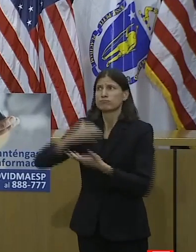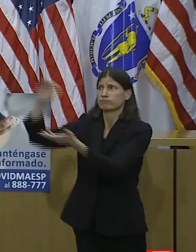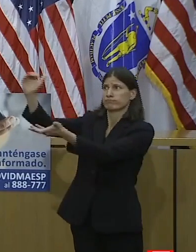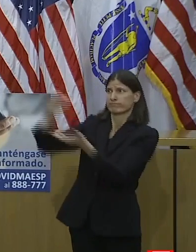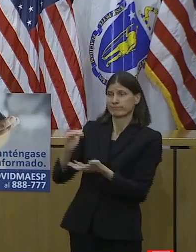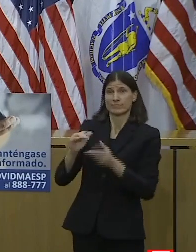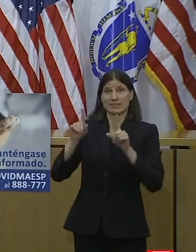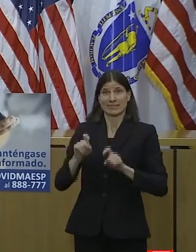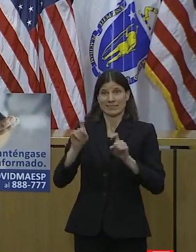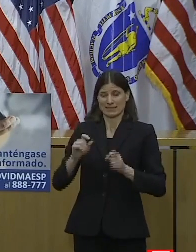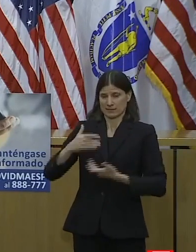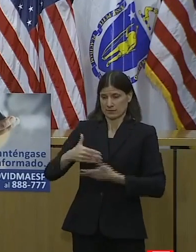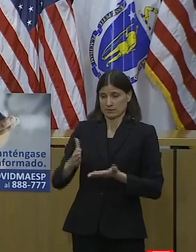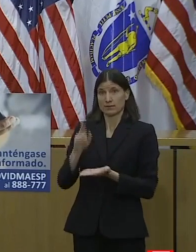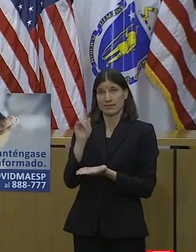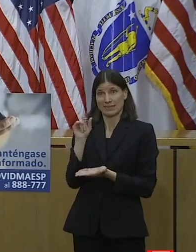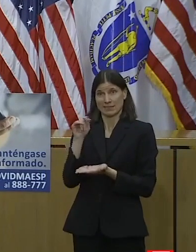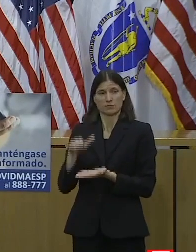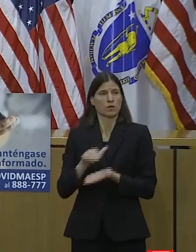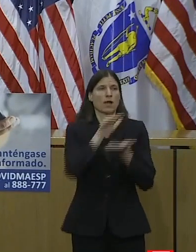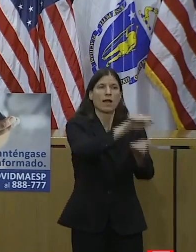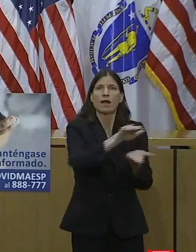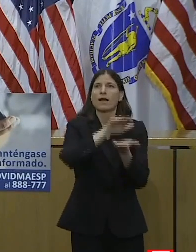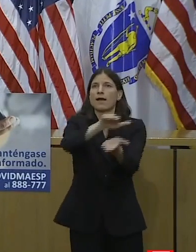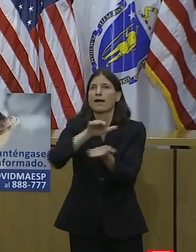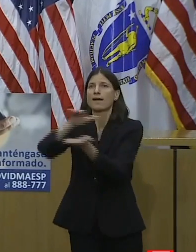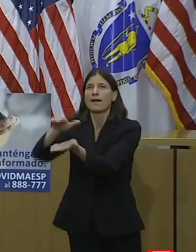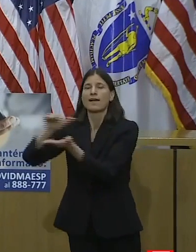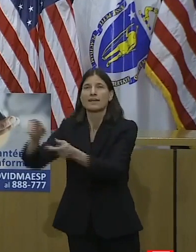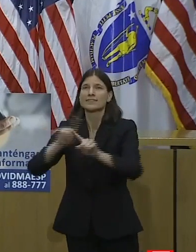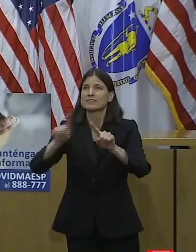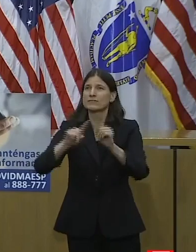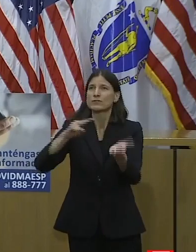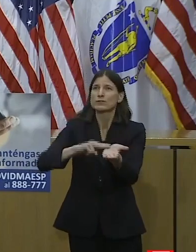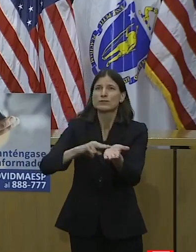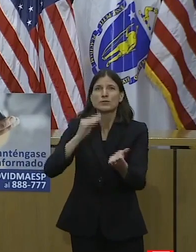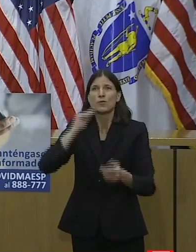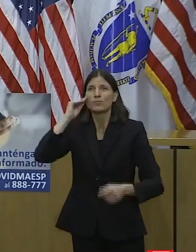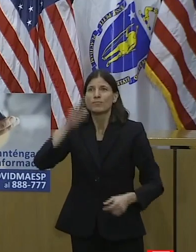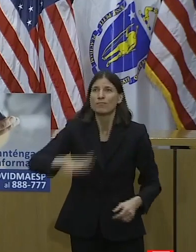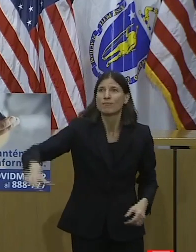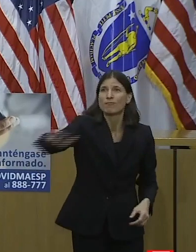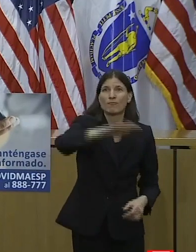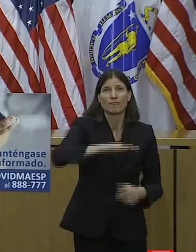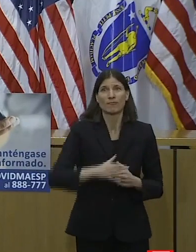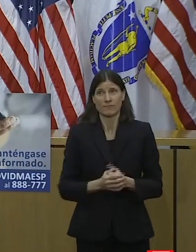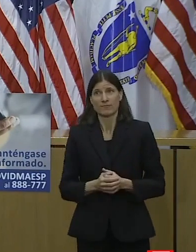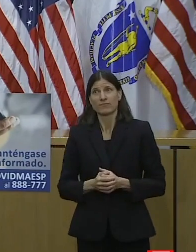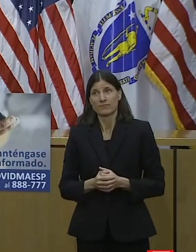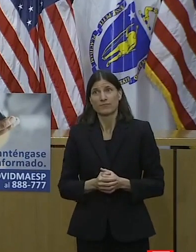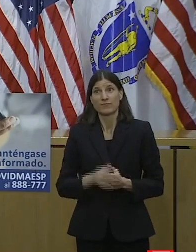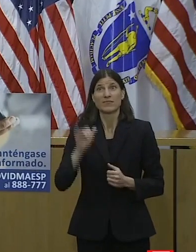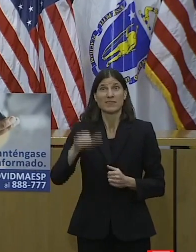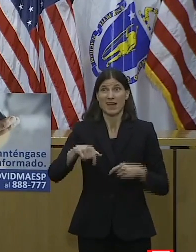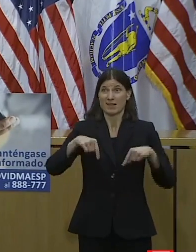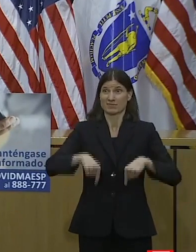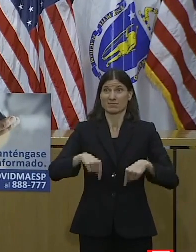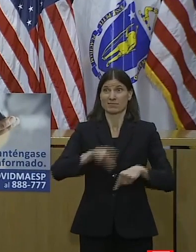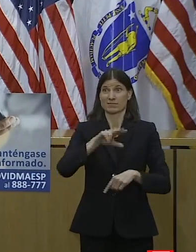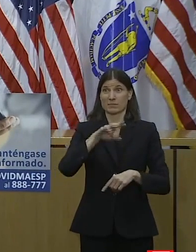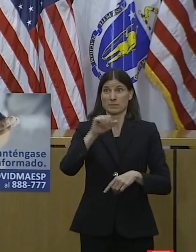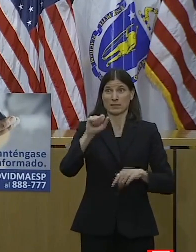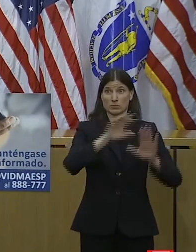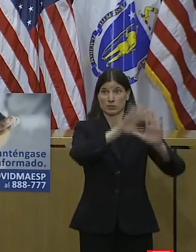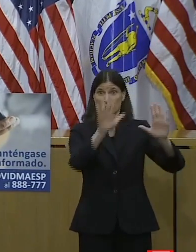had requested more than 8,600 test kits from the Broad Institute, and the Broad Institute will process those